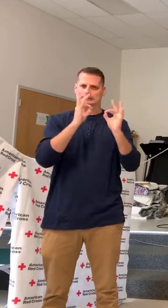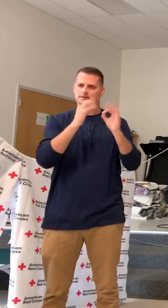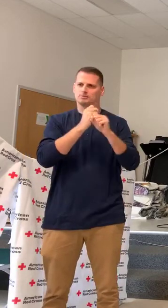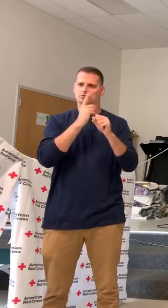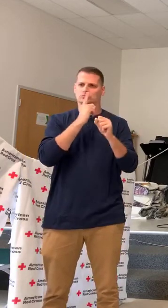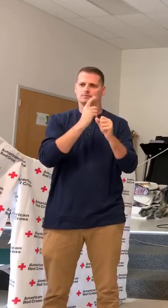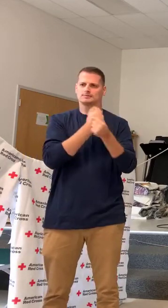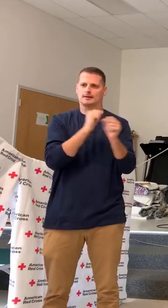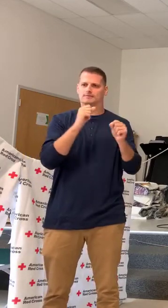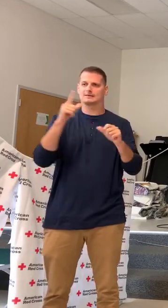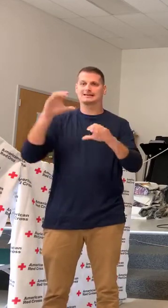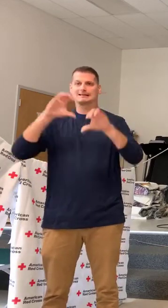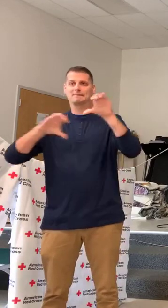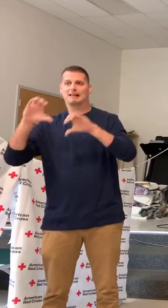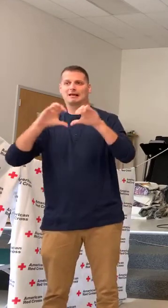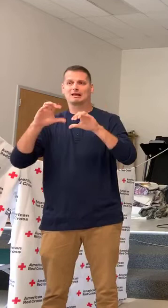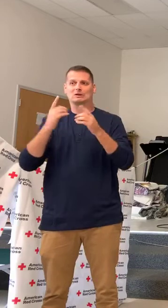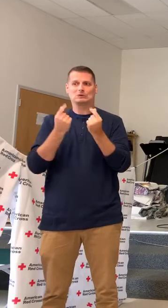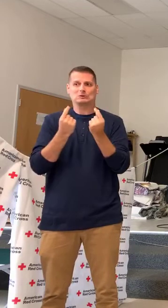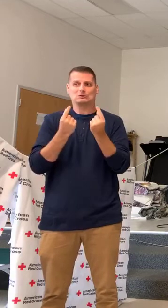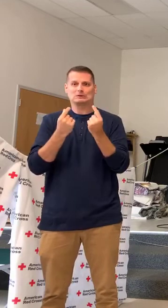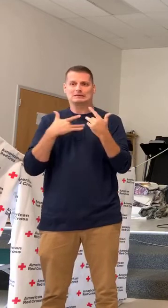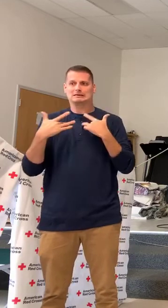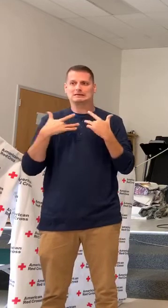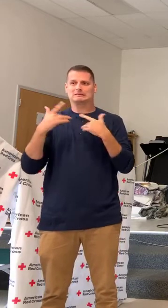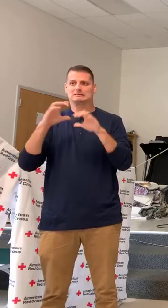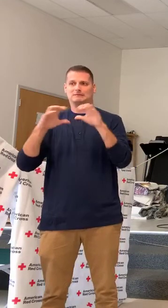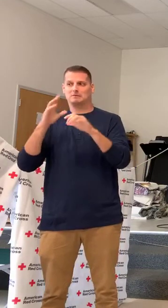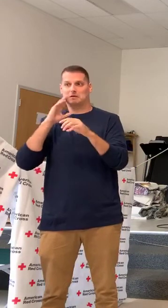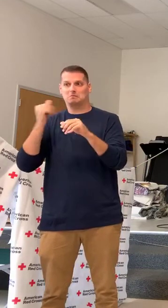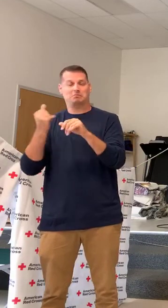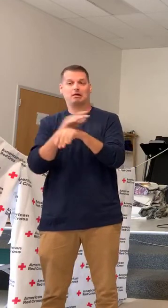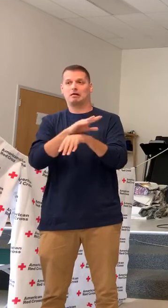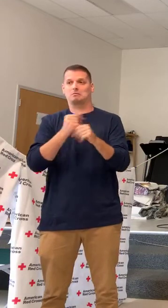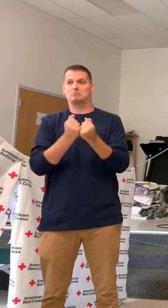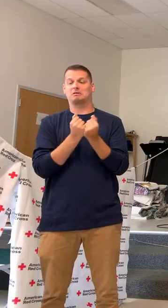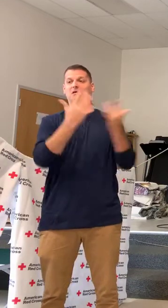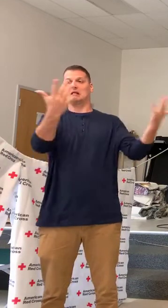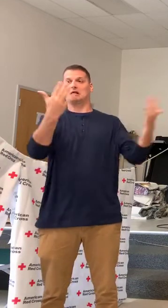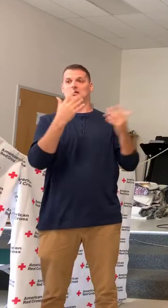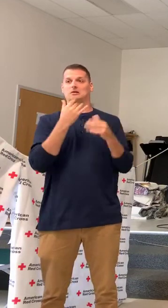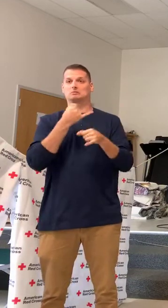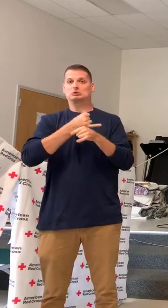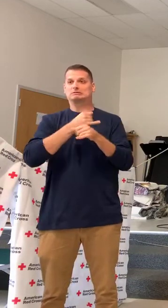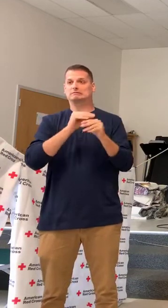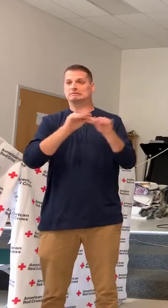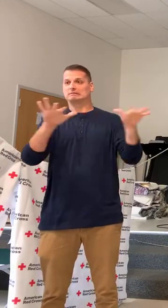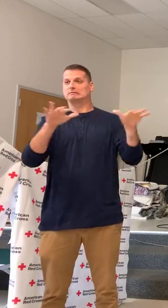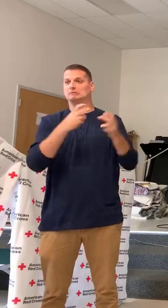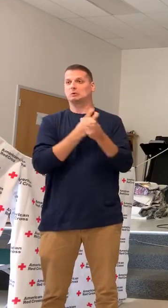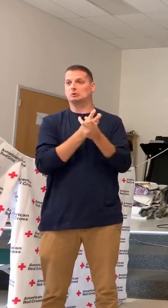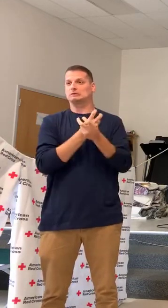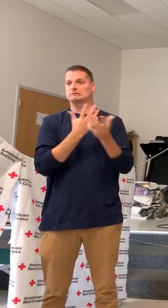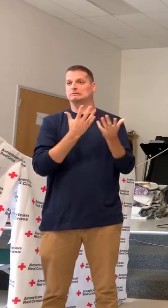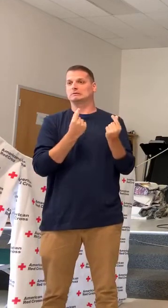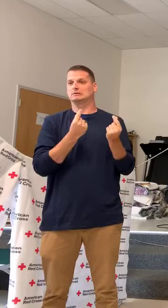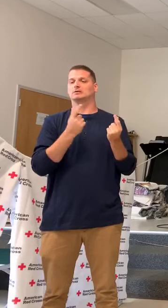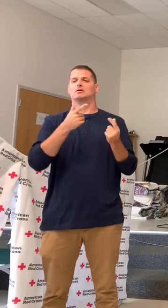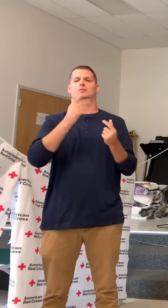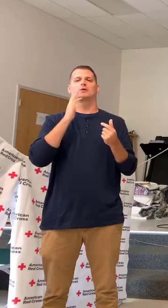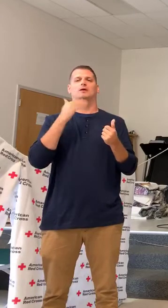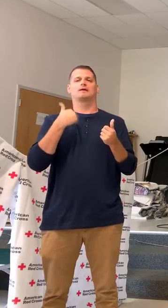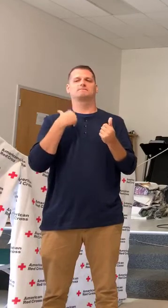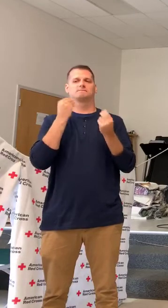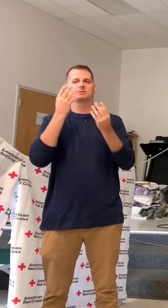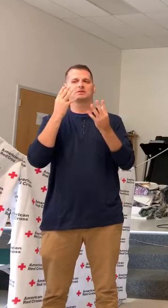issue, you have somebody you can contact. So again, it's not 100% safe, but we're gonna give people that information.